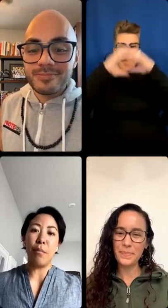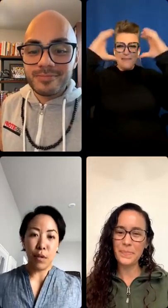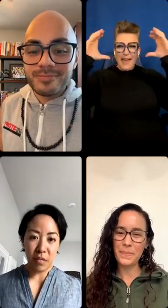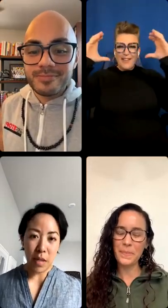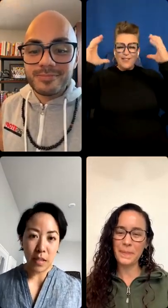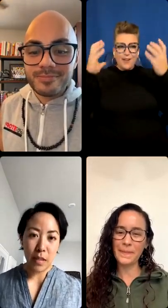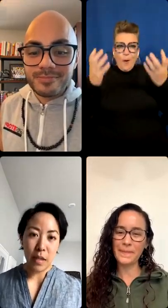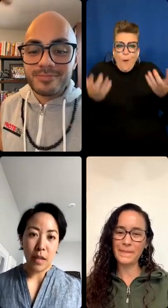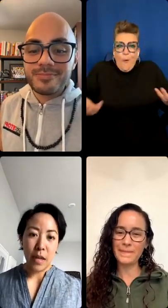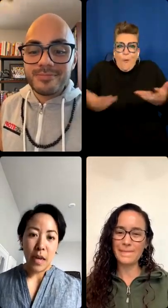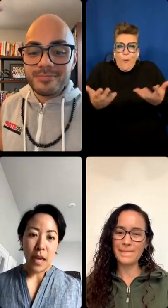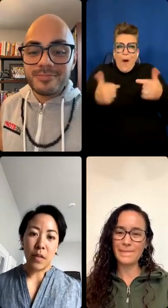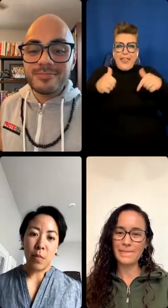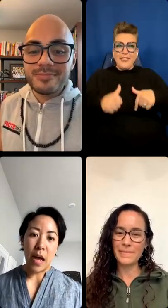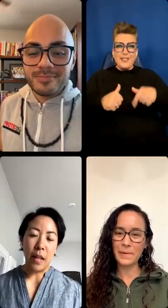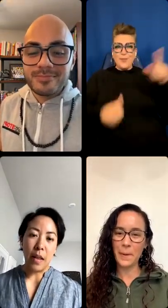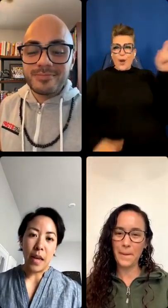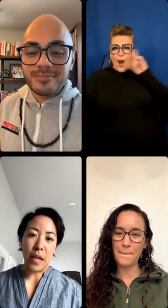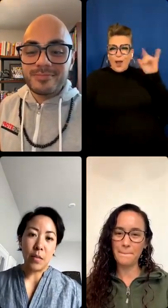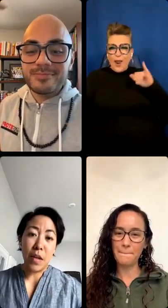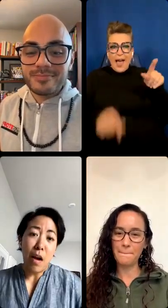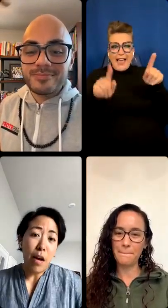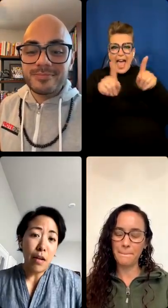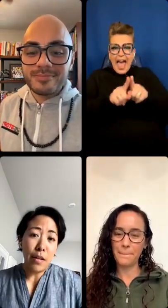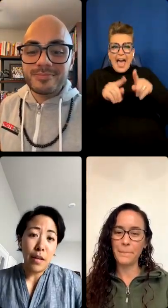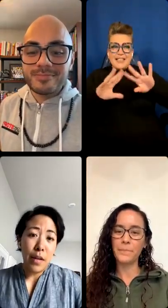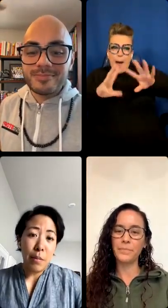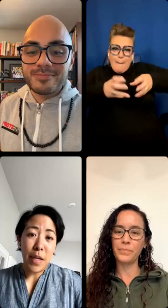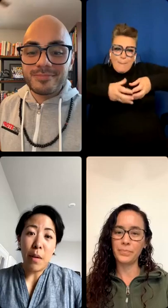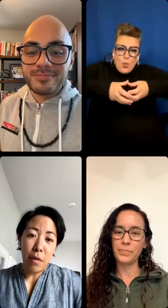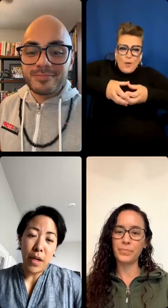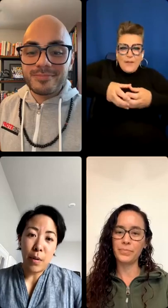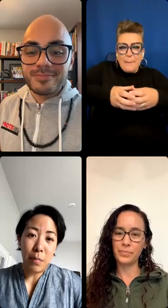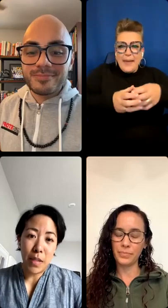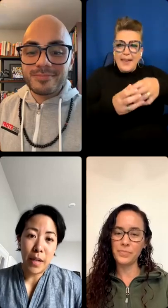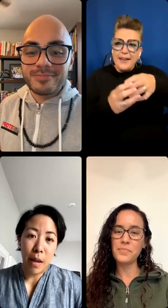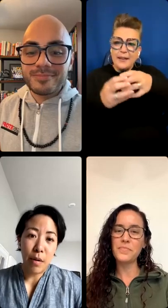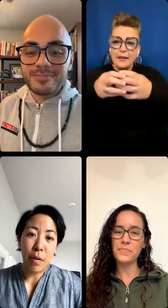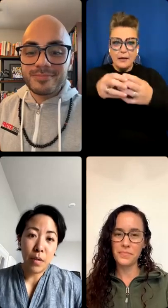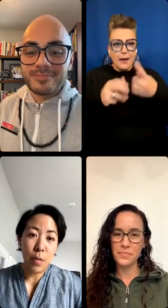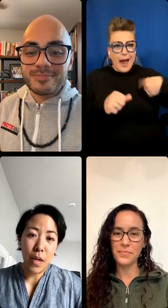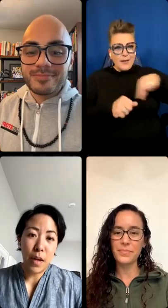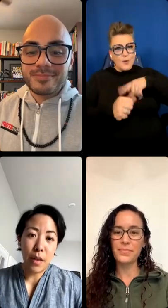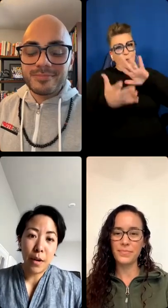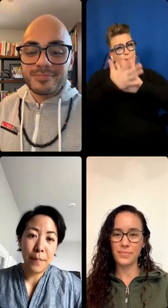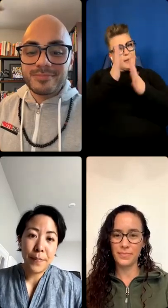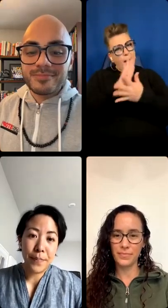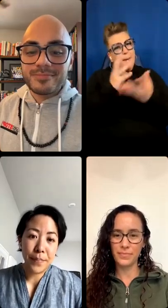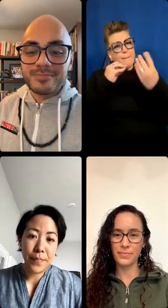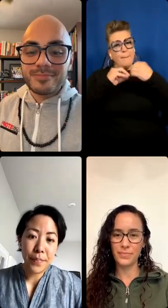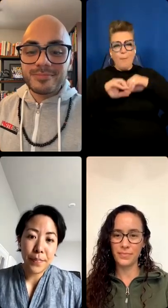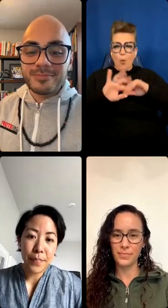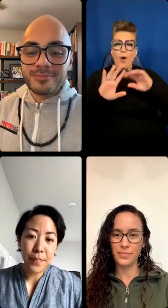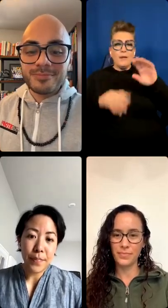as a movement as well, as we all become more equipped and accountable to one another.